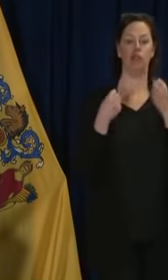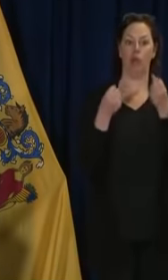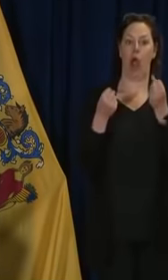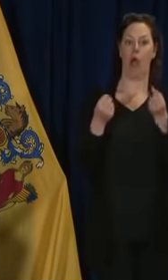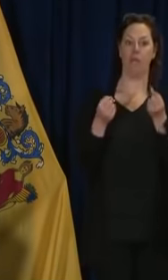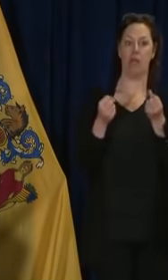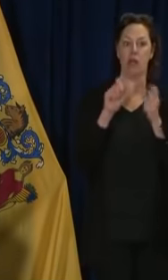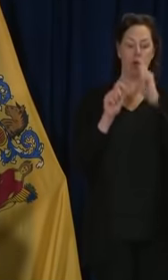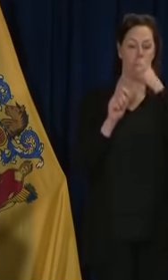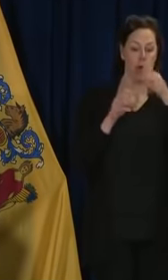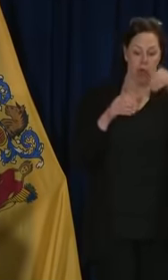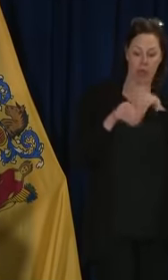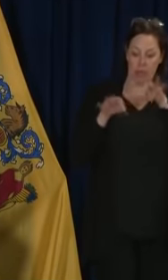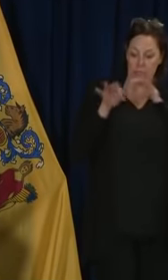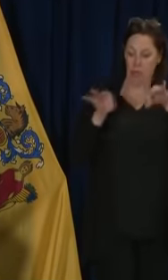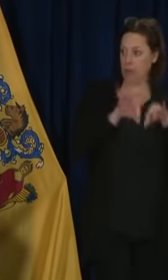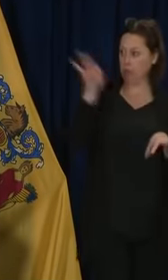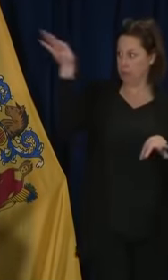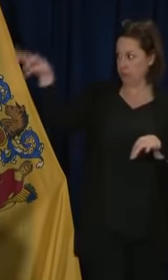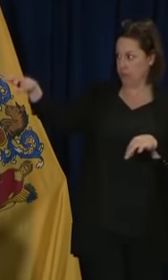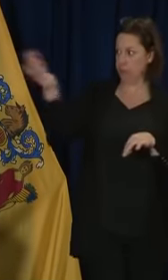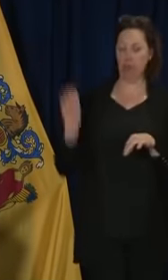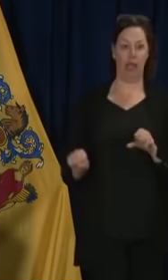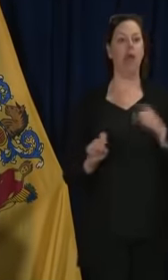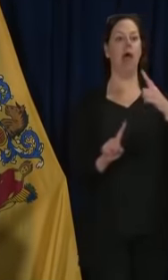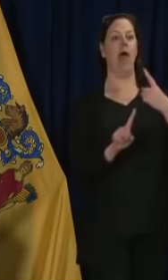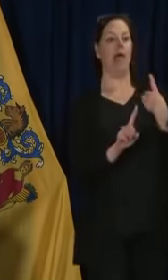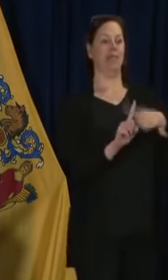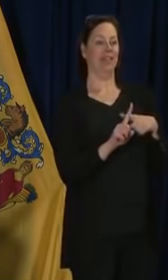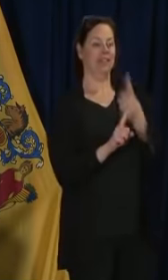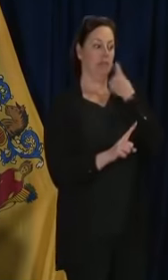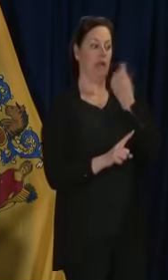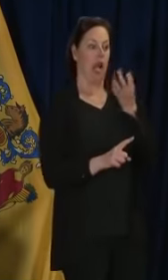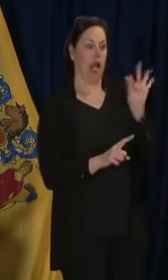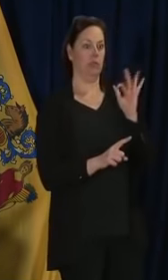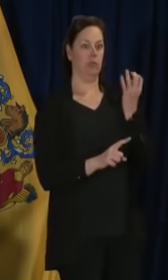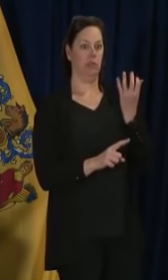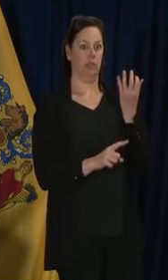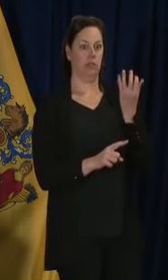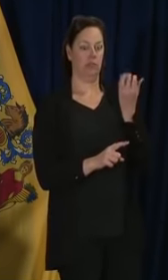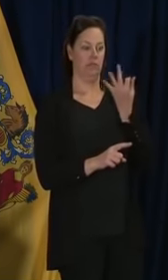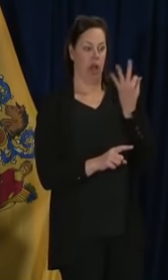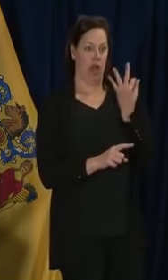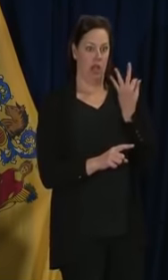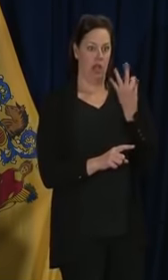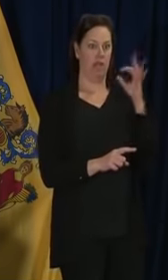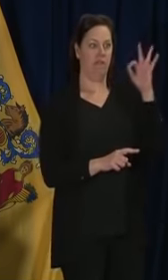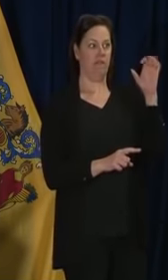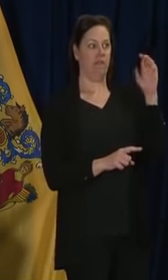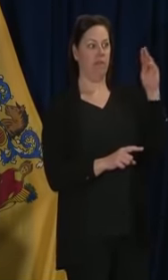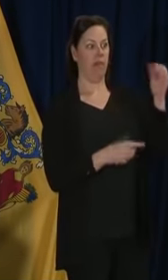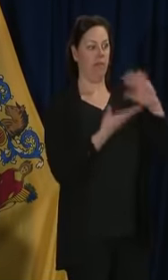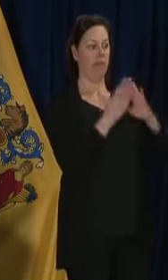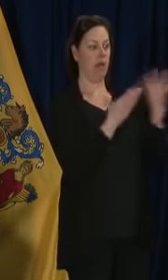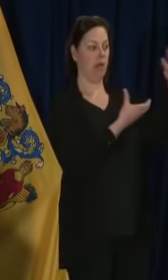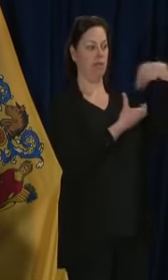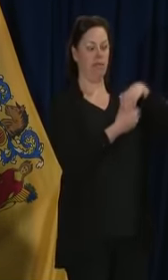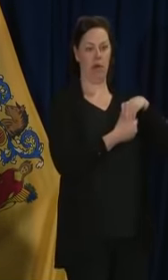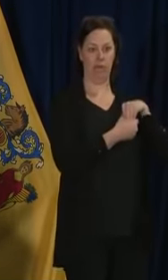state of emergency, FEMA has come into play here, which we would not have been talking about, for instance, over the past several days. So it's and